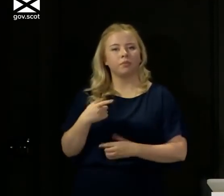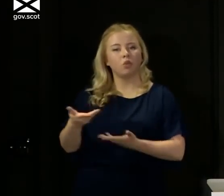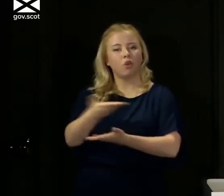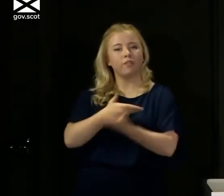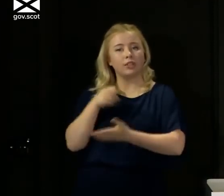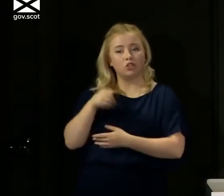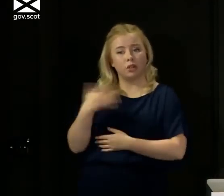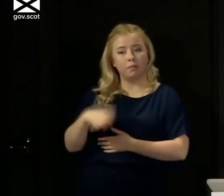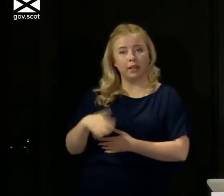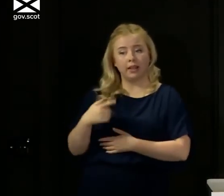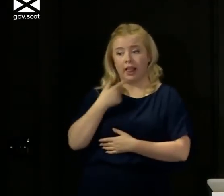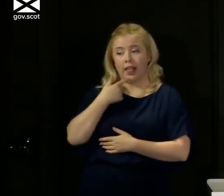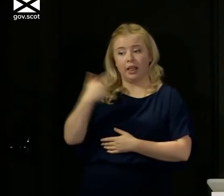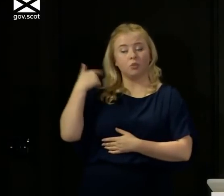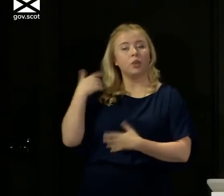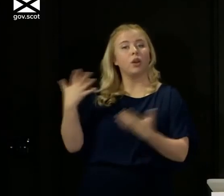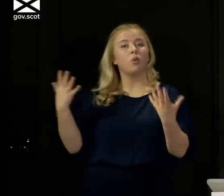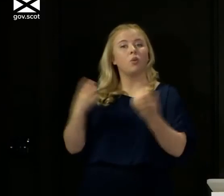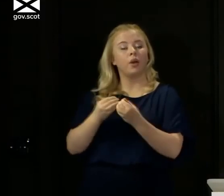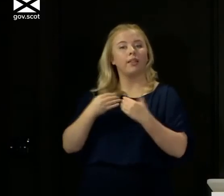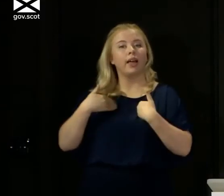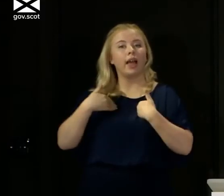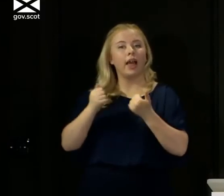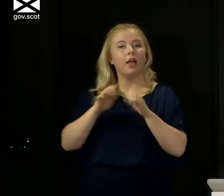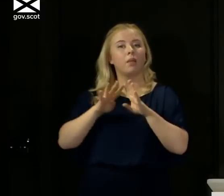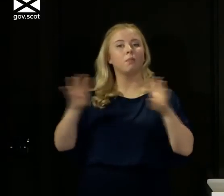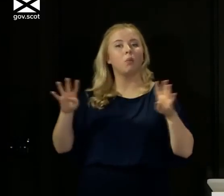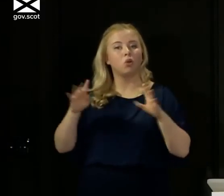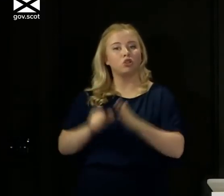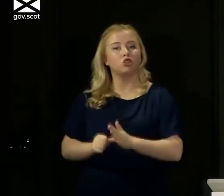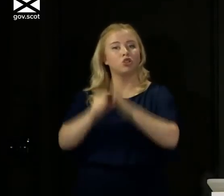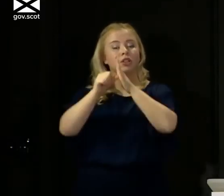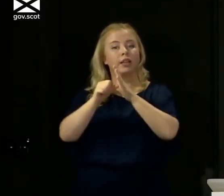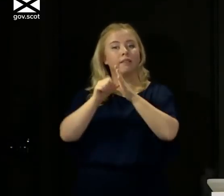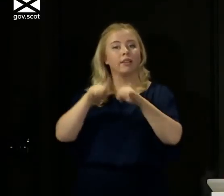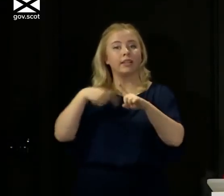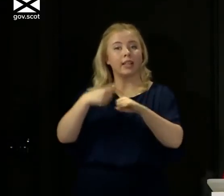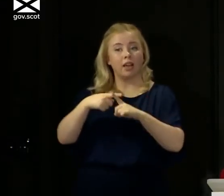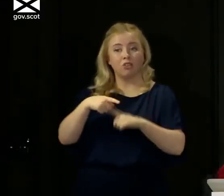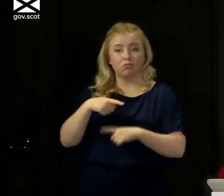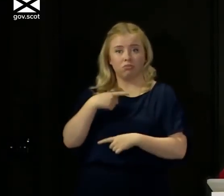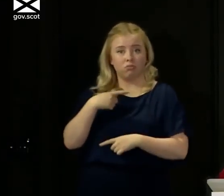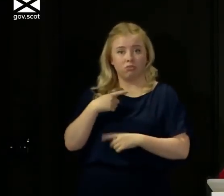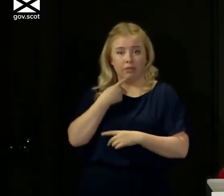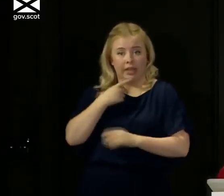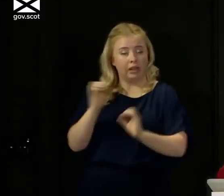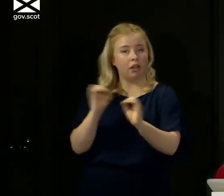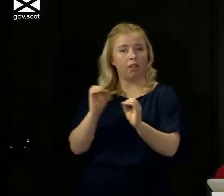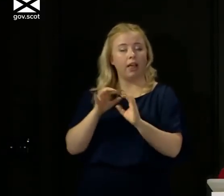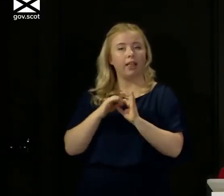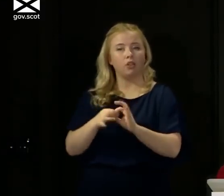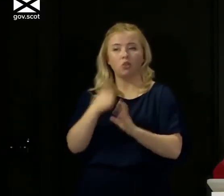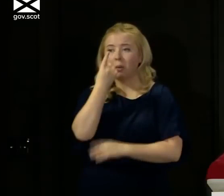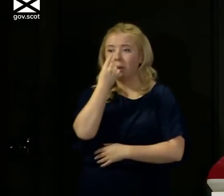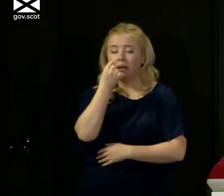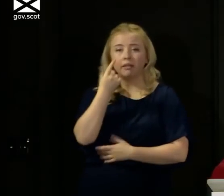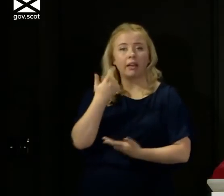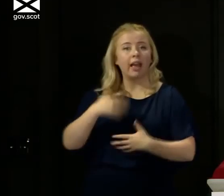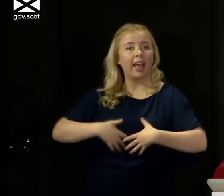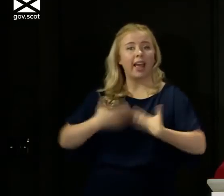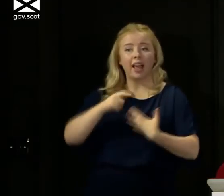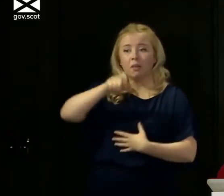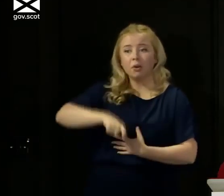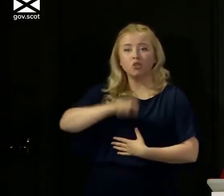conversation she'd had at the end of last week with Health Board Chief Executives, who didn't raise concerns then about capacity. Any Health Board Chief Executive that has concerns about